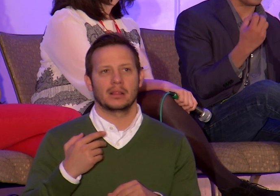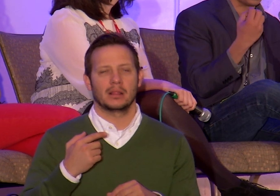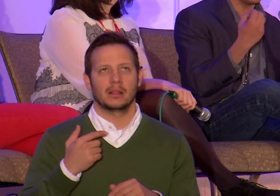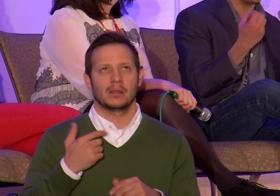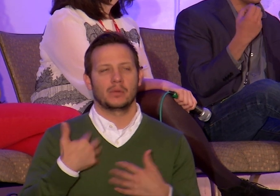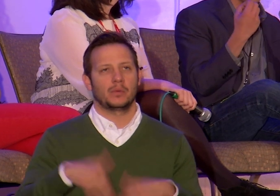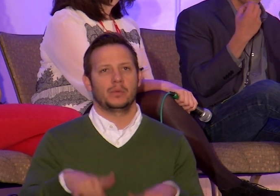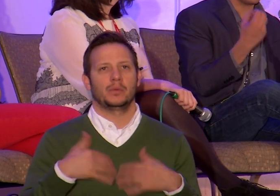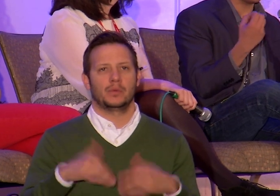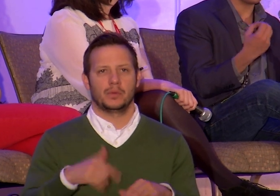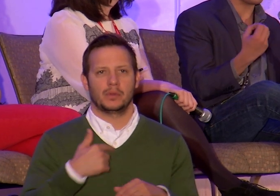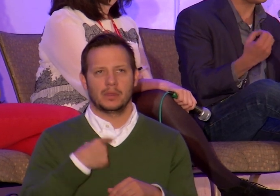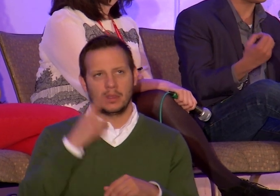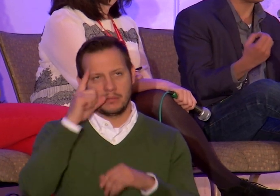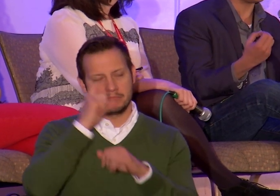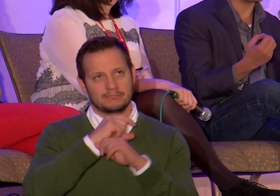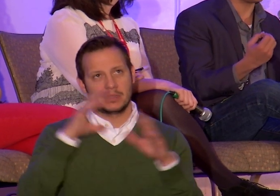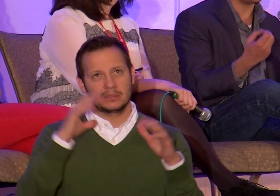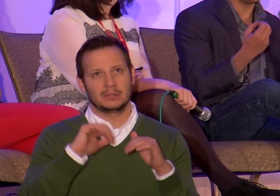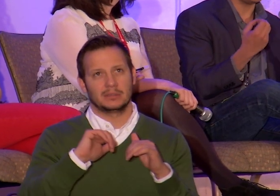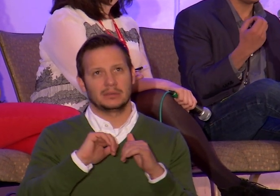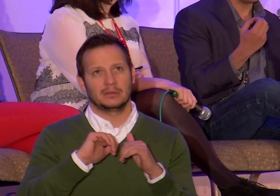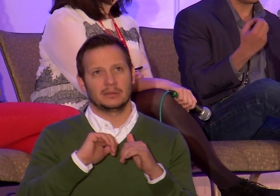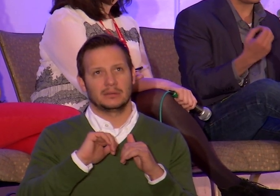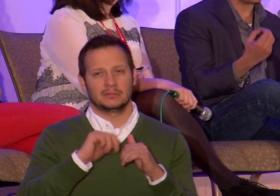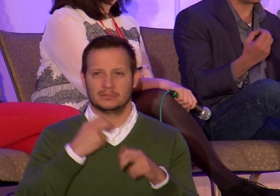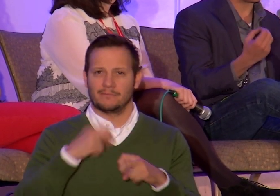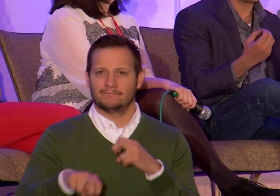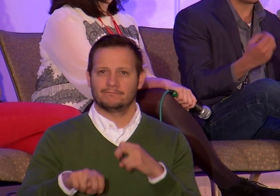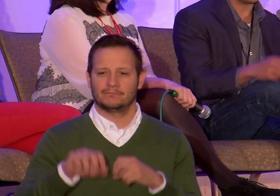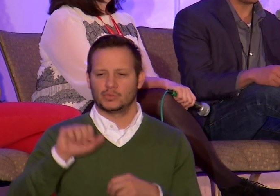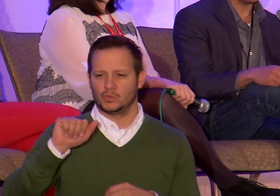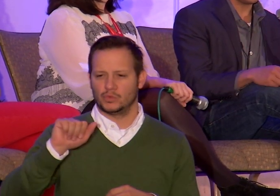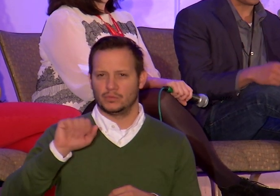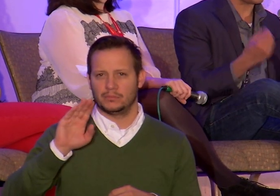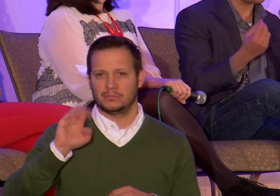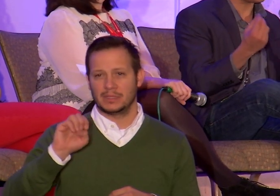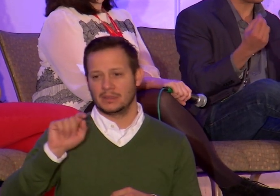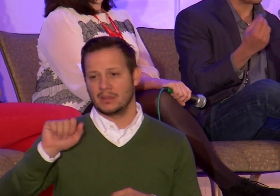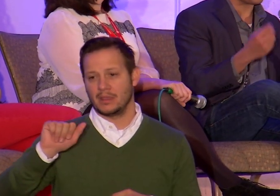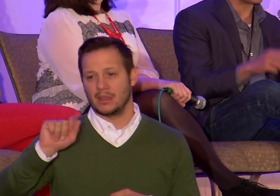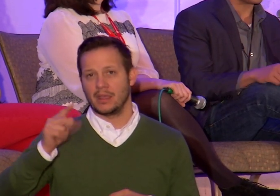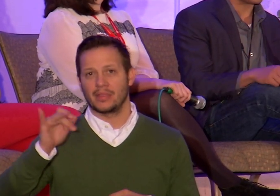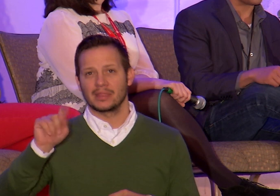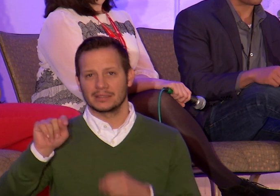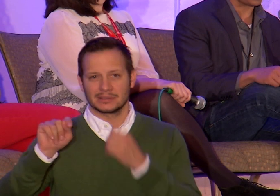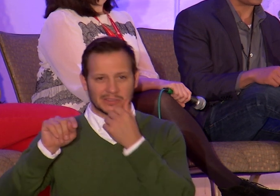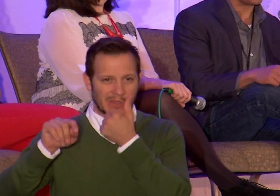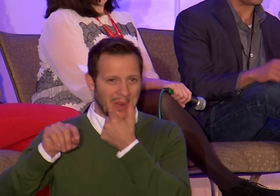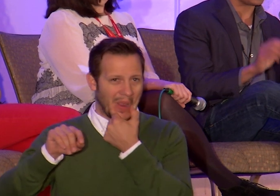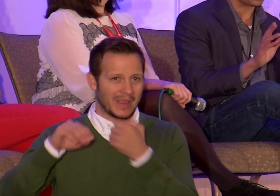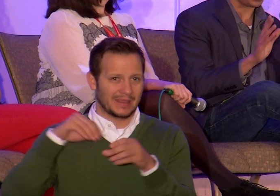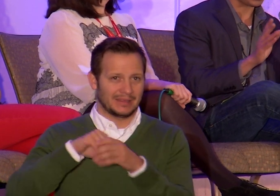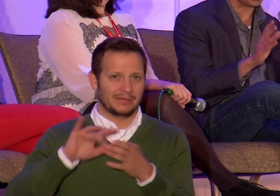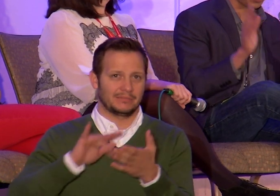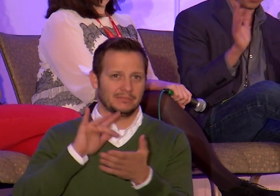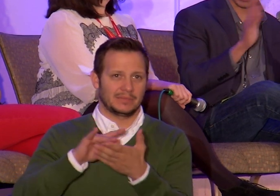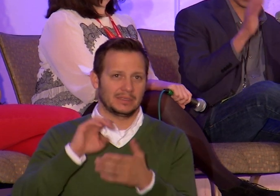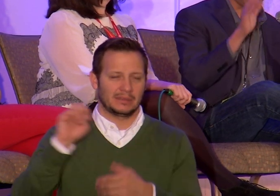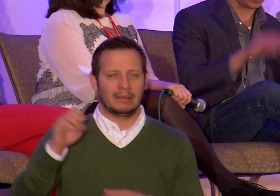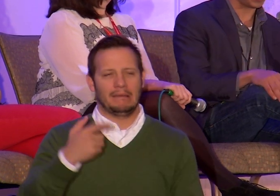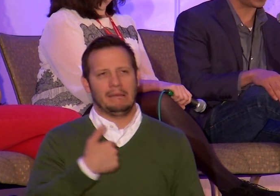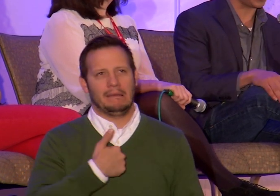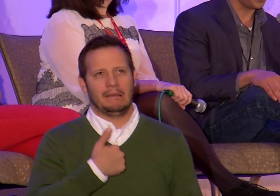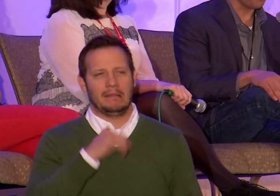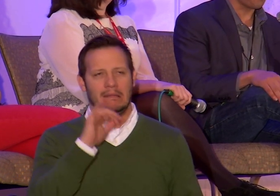I can imagine how difficult it is to be an atheist I mean, I'm not very much a fan of the term ex-Muslim, we